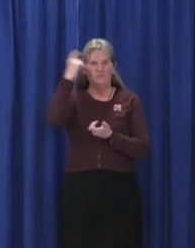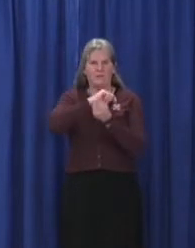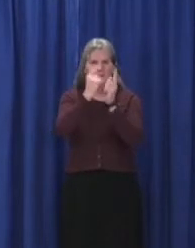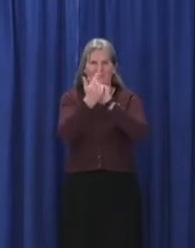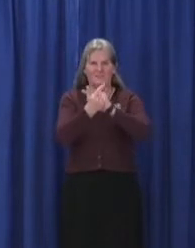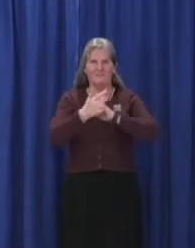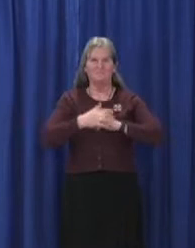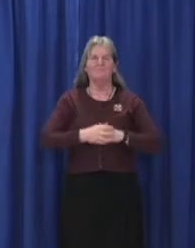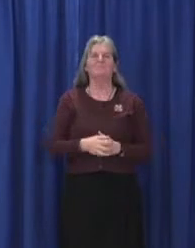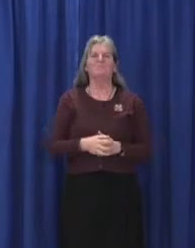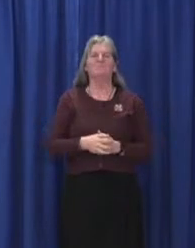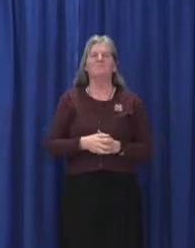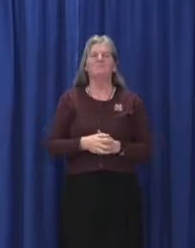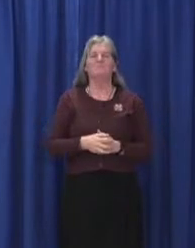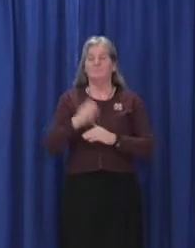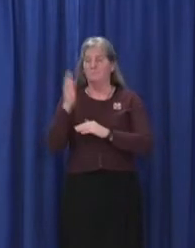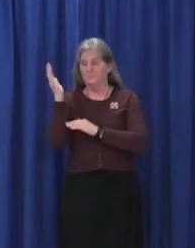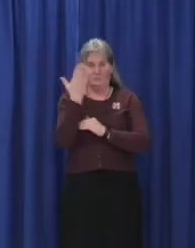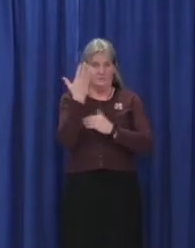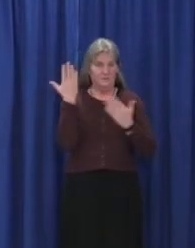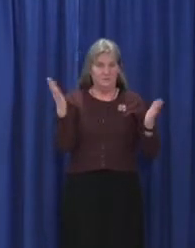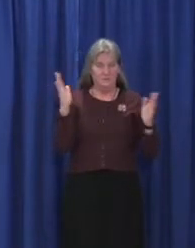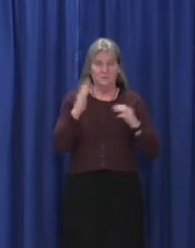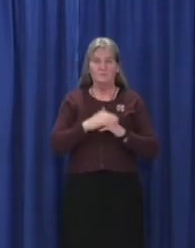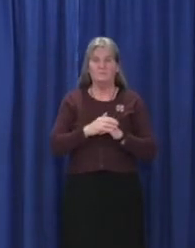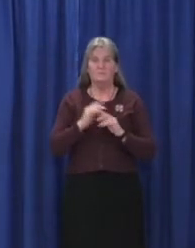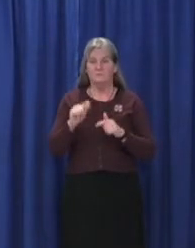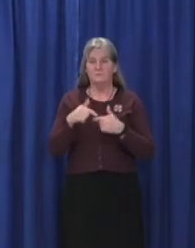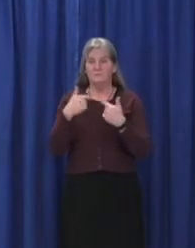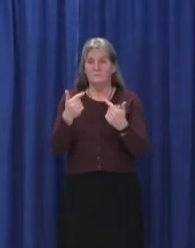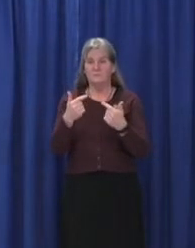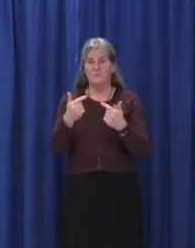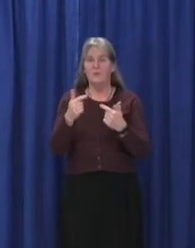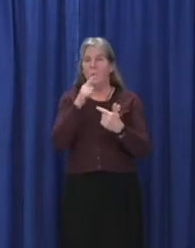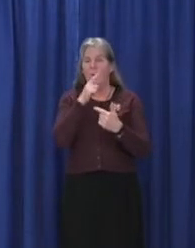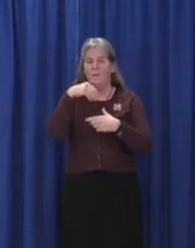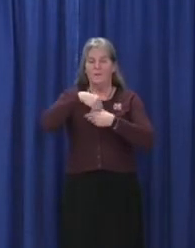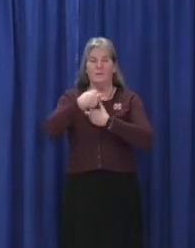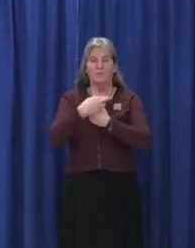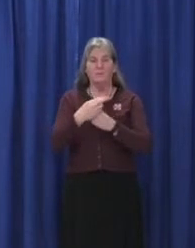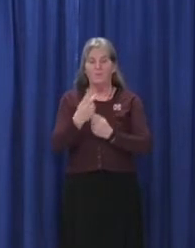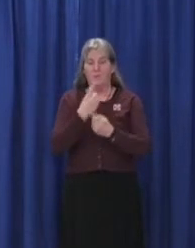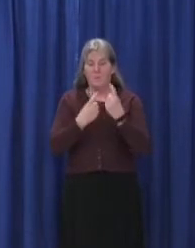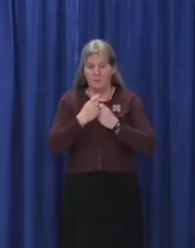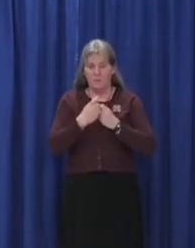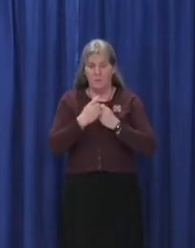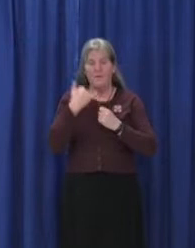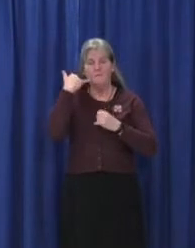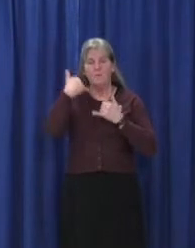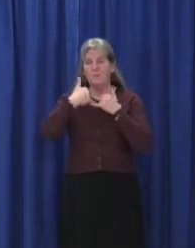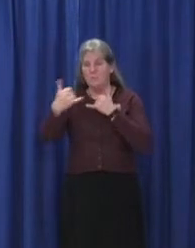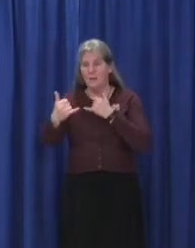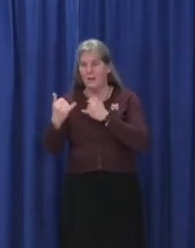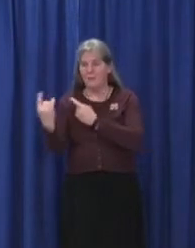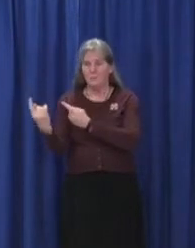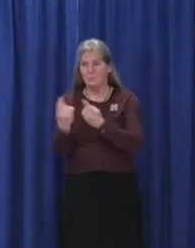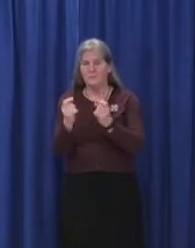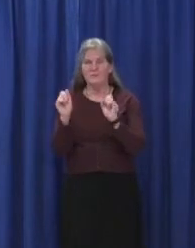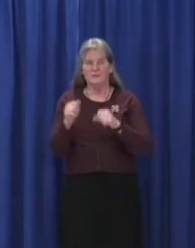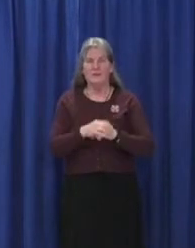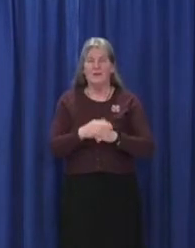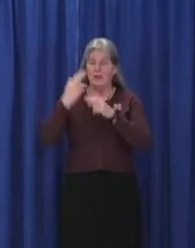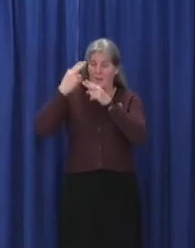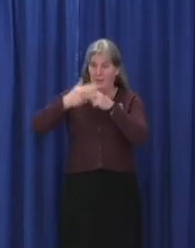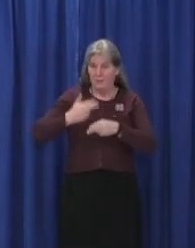translation. Following the remarks from our speakers, we will go to the media present in the room and then on the phone lines for a round of questions. I'll call you